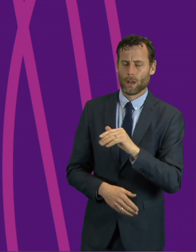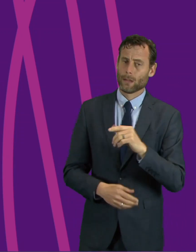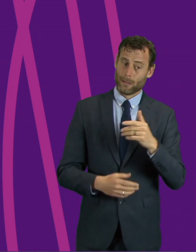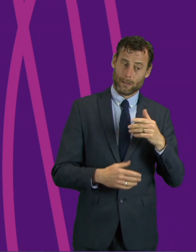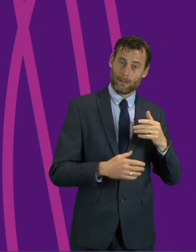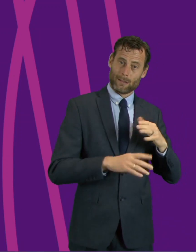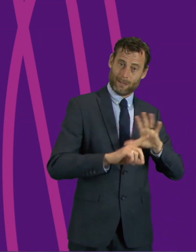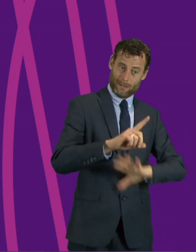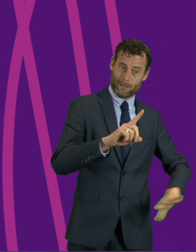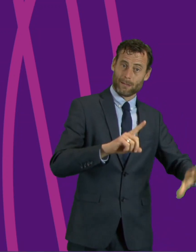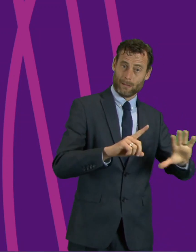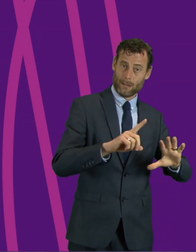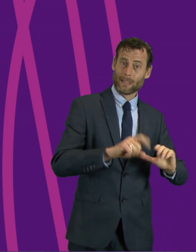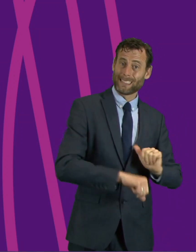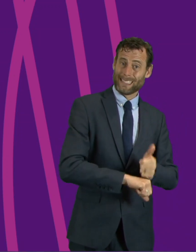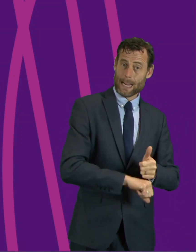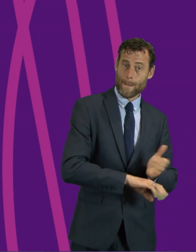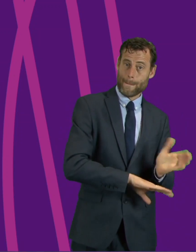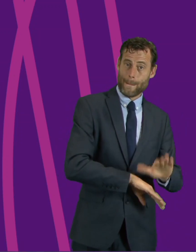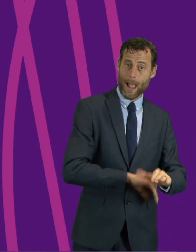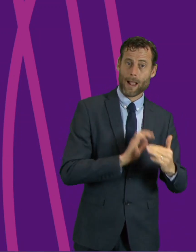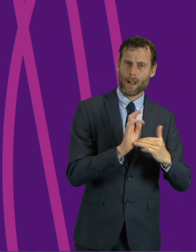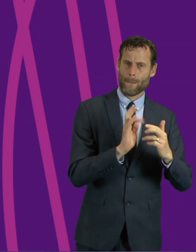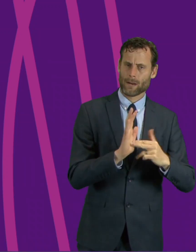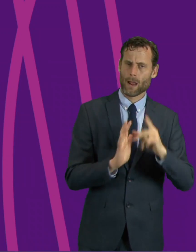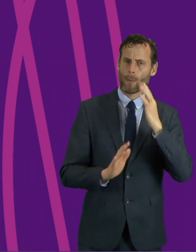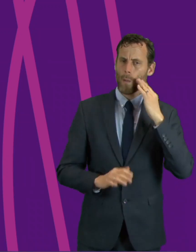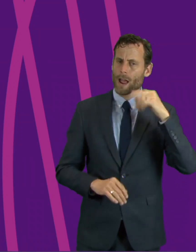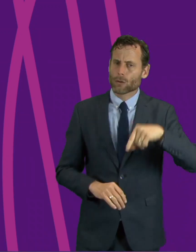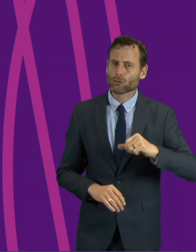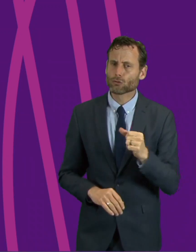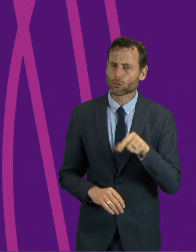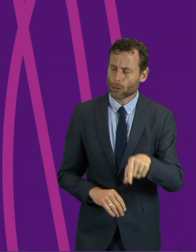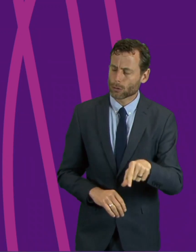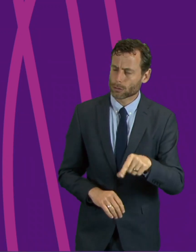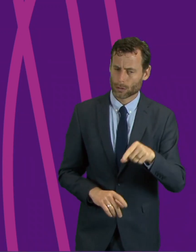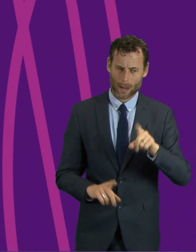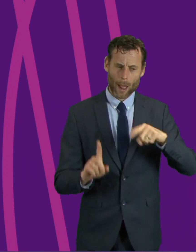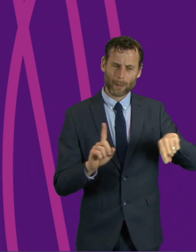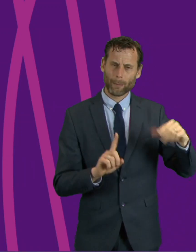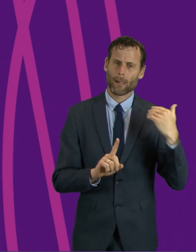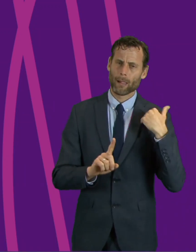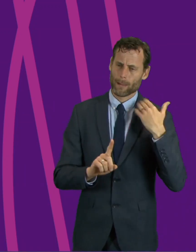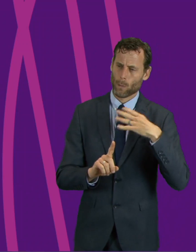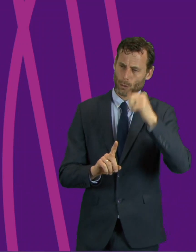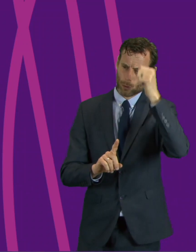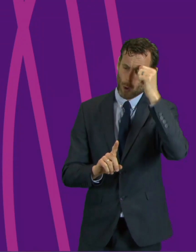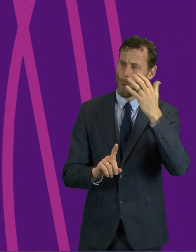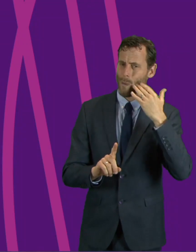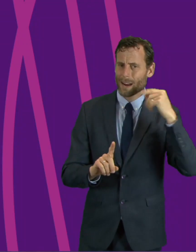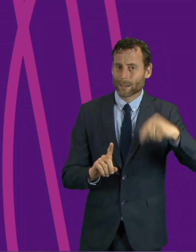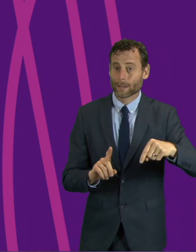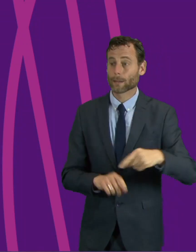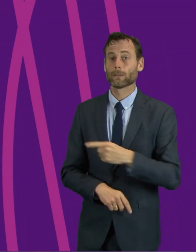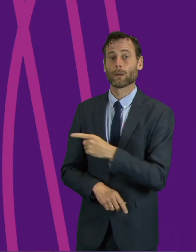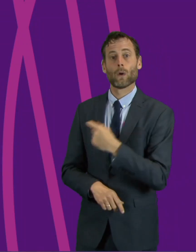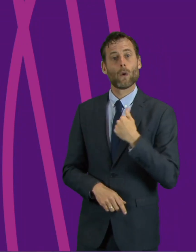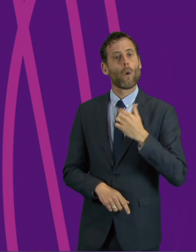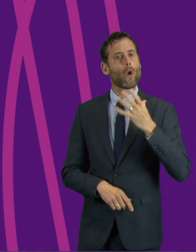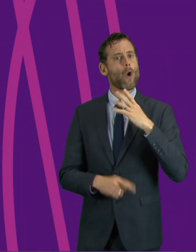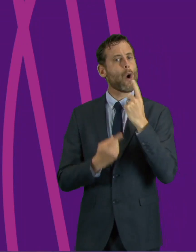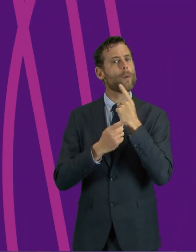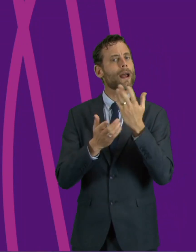Scotland? First Minister. This is currently being looked at, and we hope to give clarity around this very soon. This is,